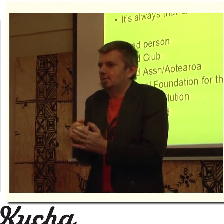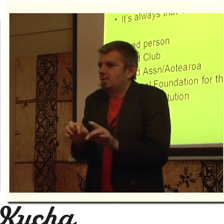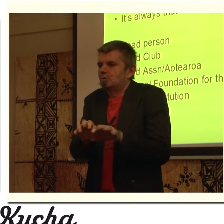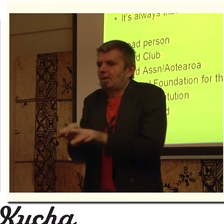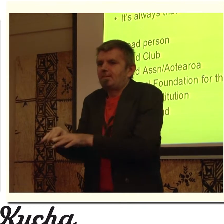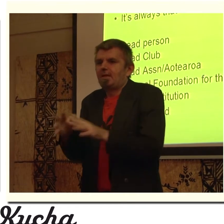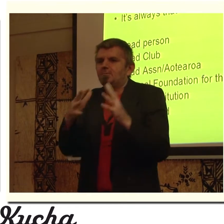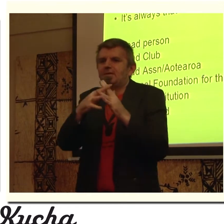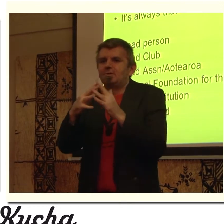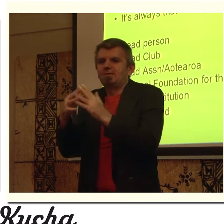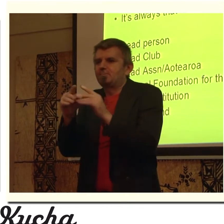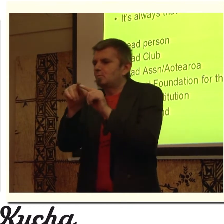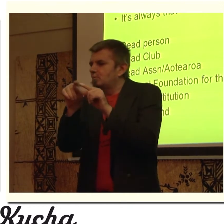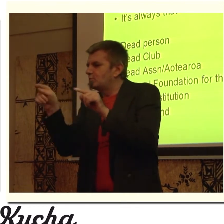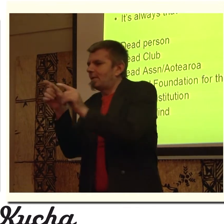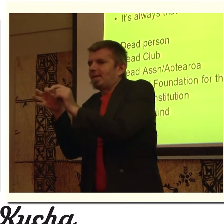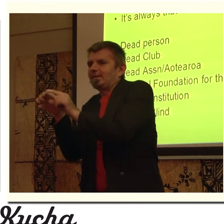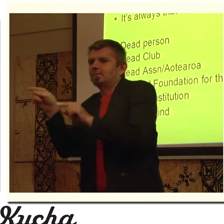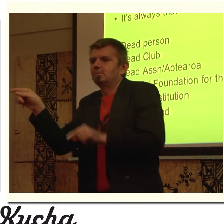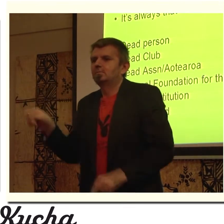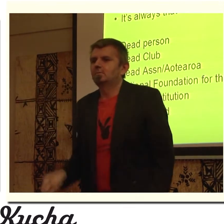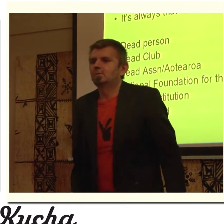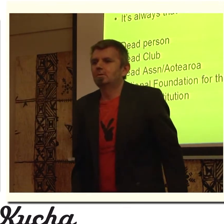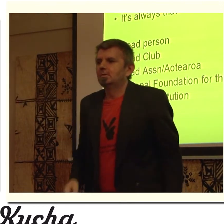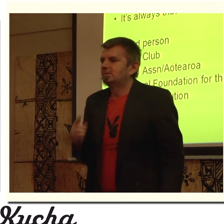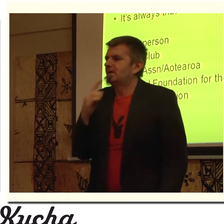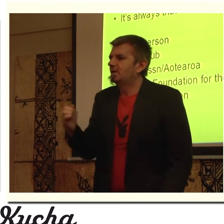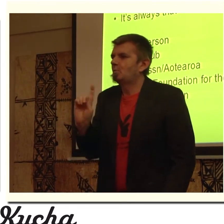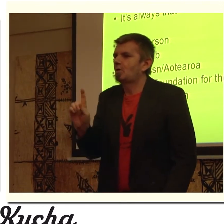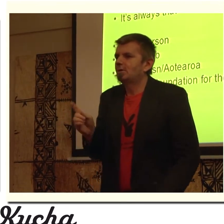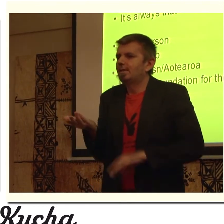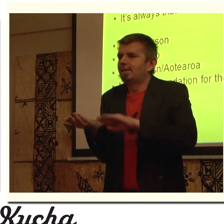made a mistake again. You know,